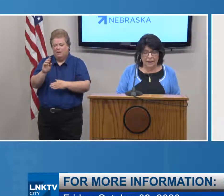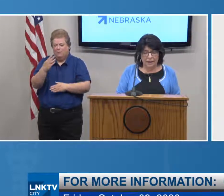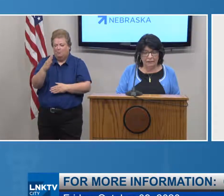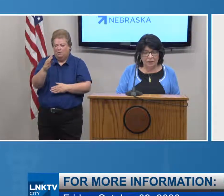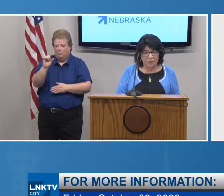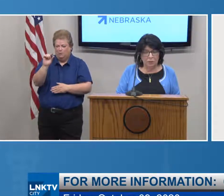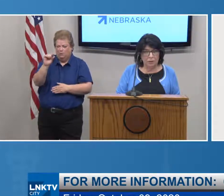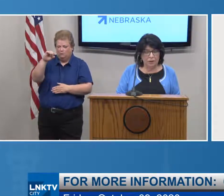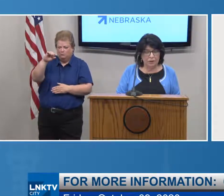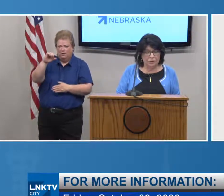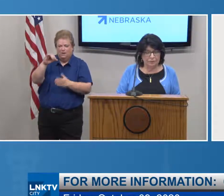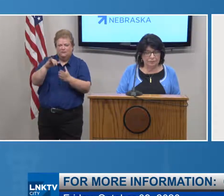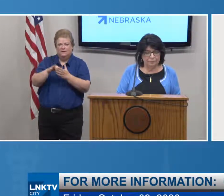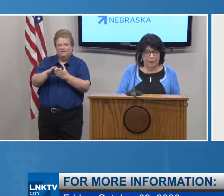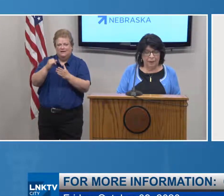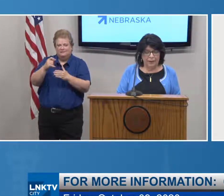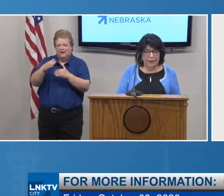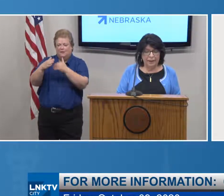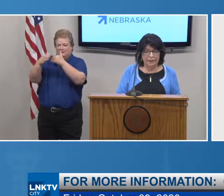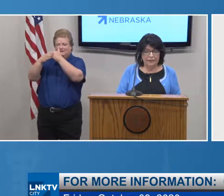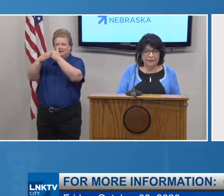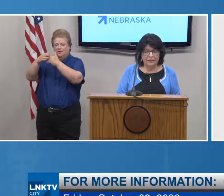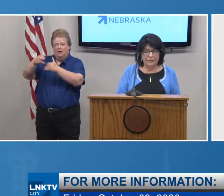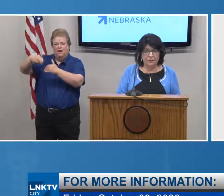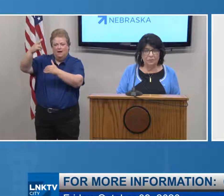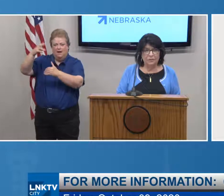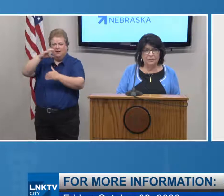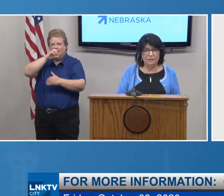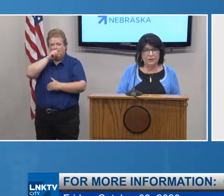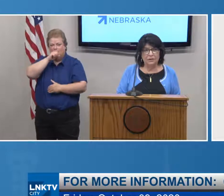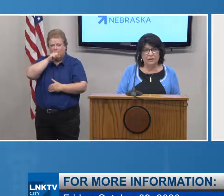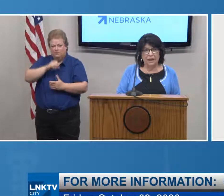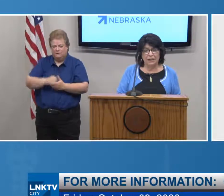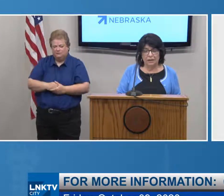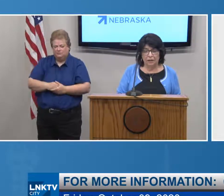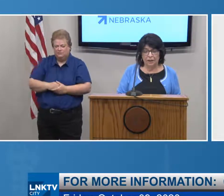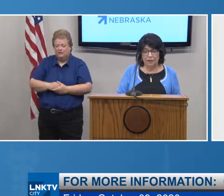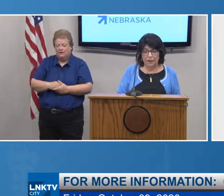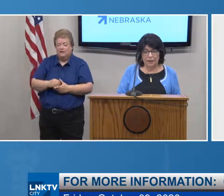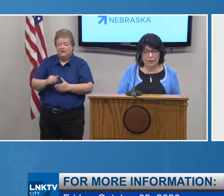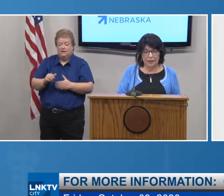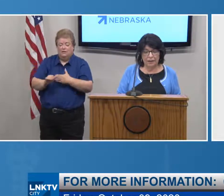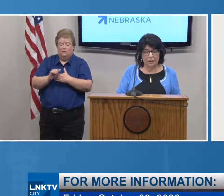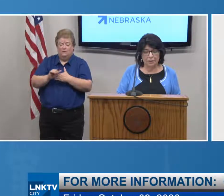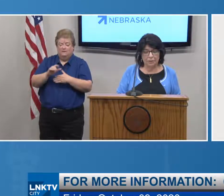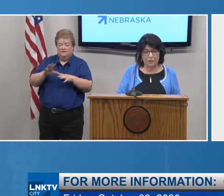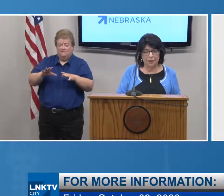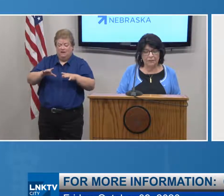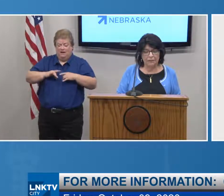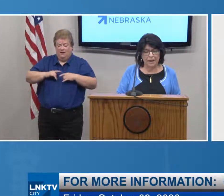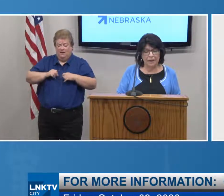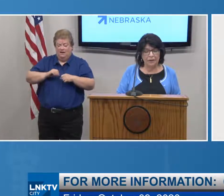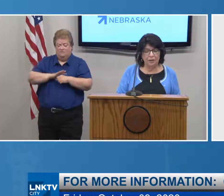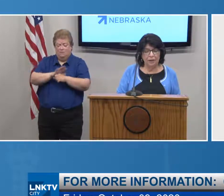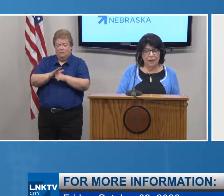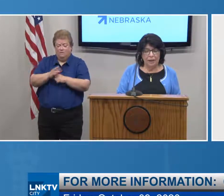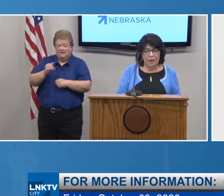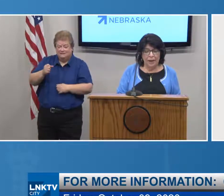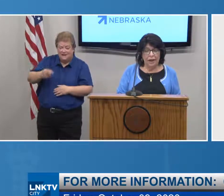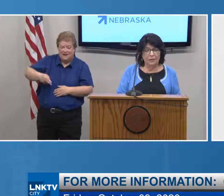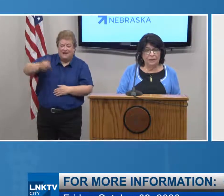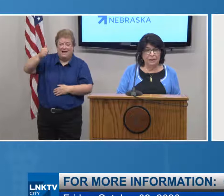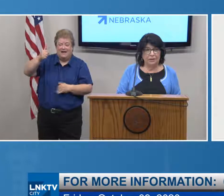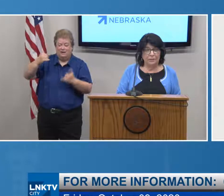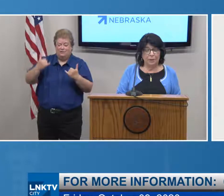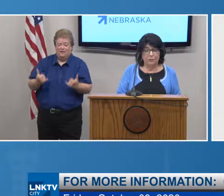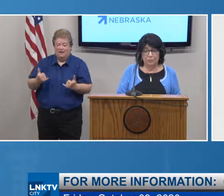in elevated orange. The data tells us that the risk of contracting COVID-19 in our community is higher